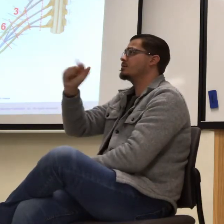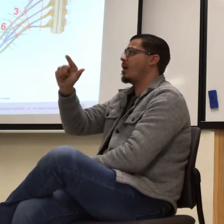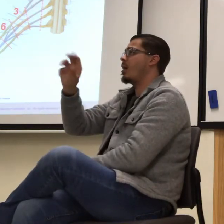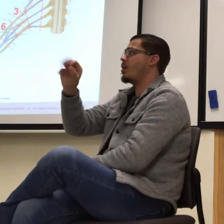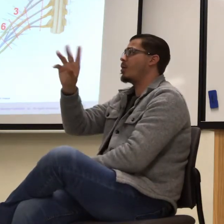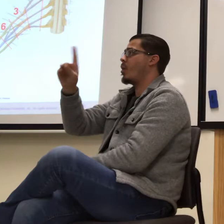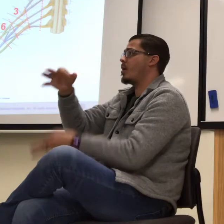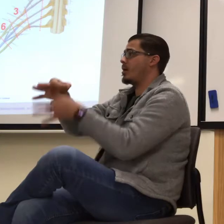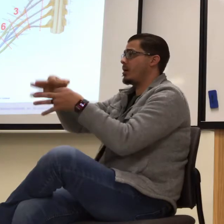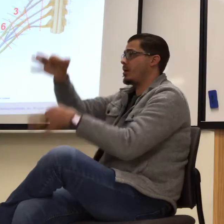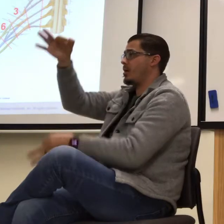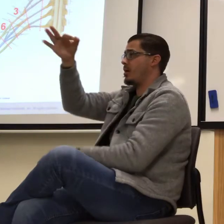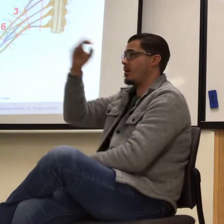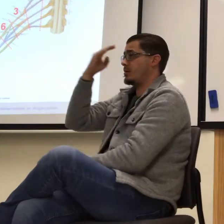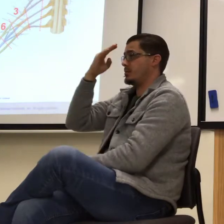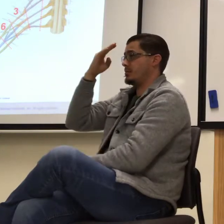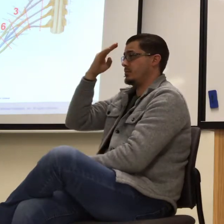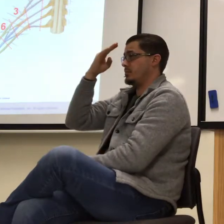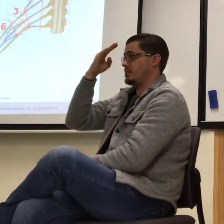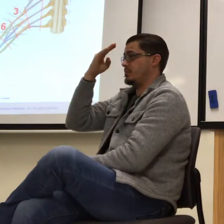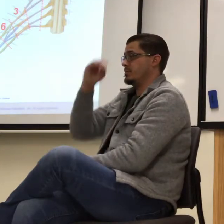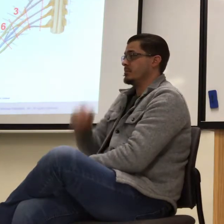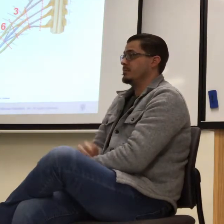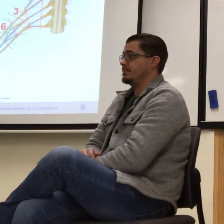Heard one, yeah, maybe a few others.